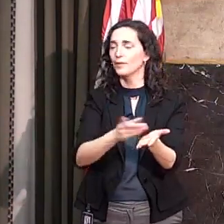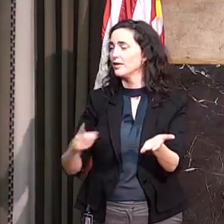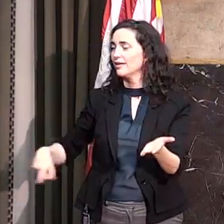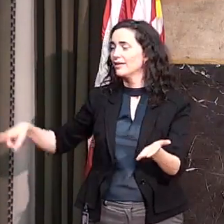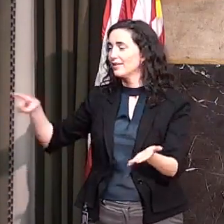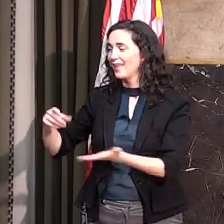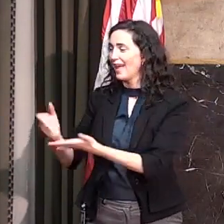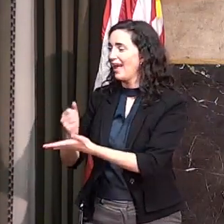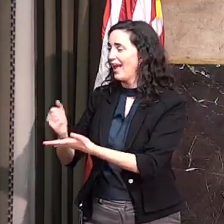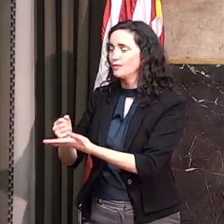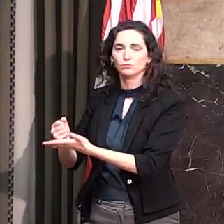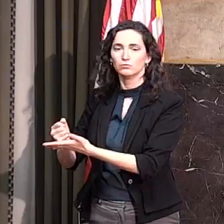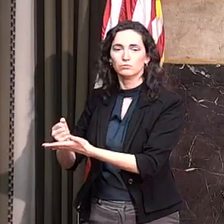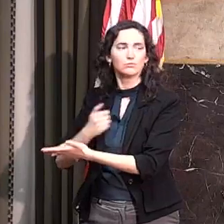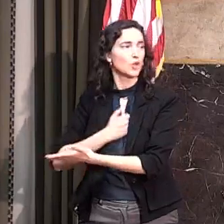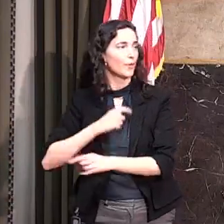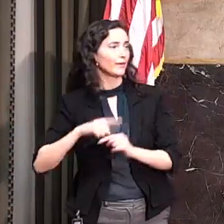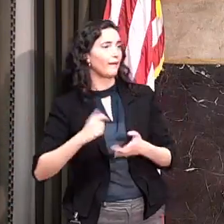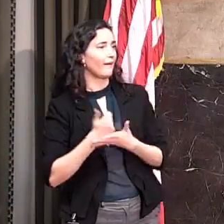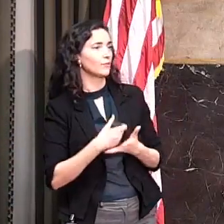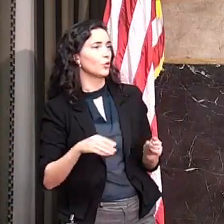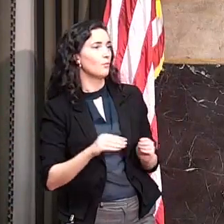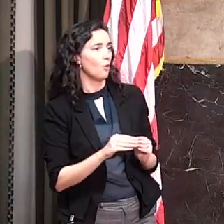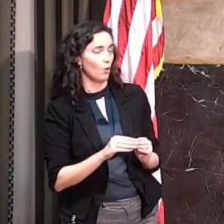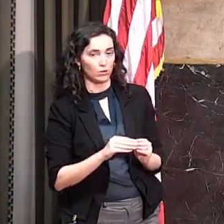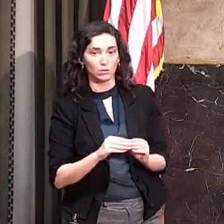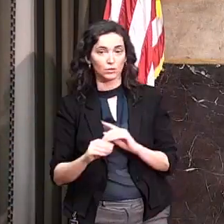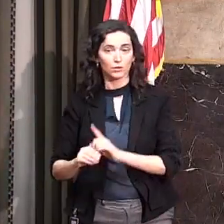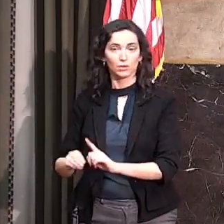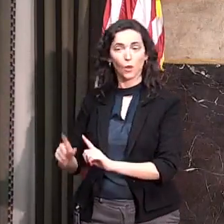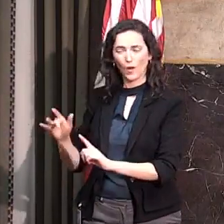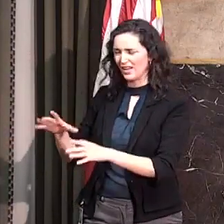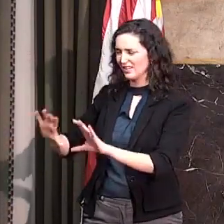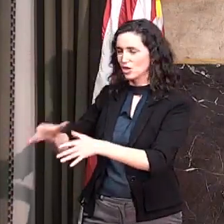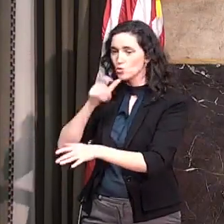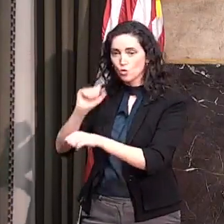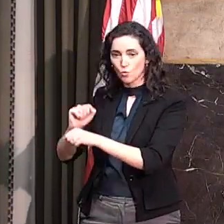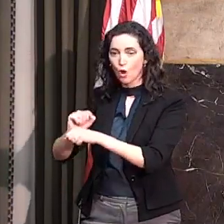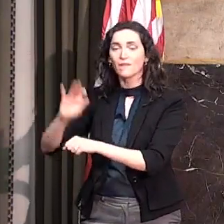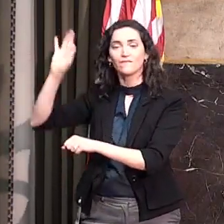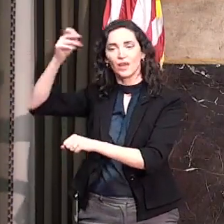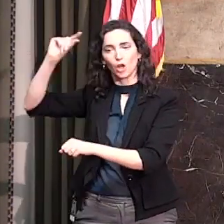these personnel at 100% federal reimbursement. By the way, the